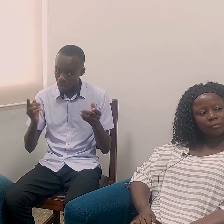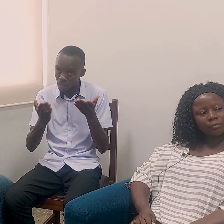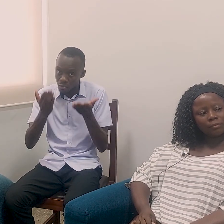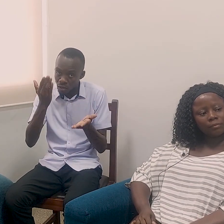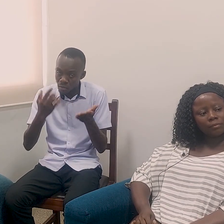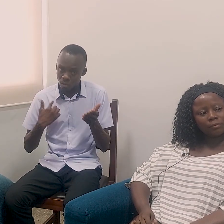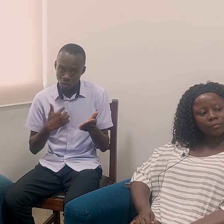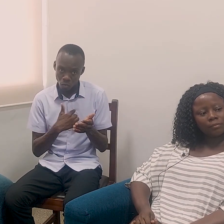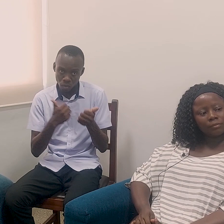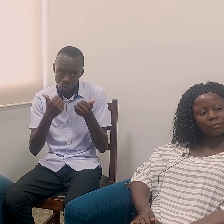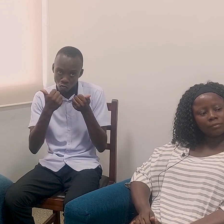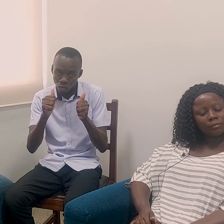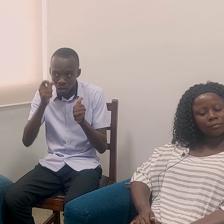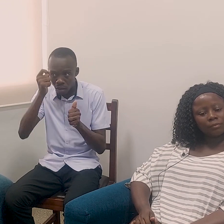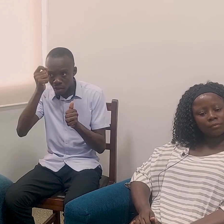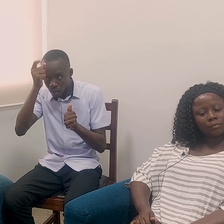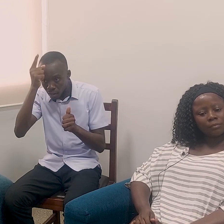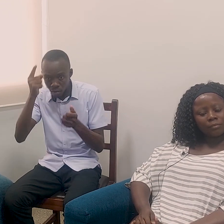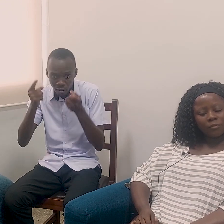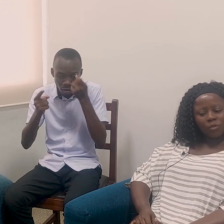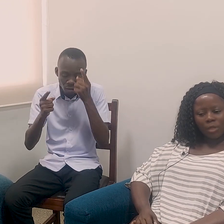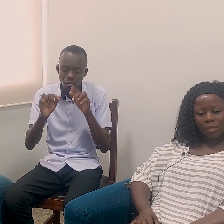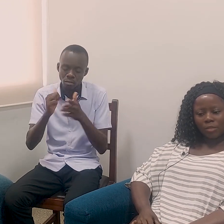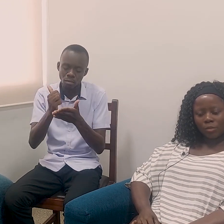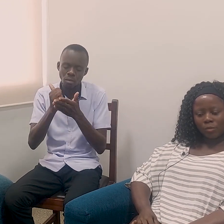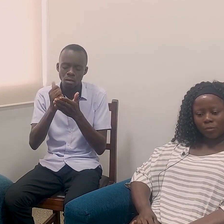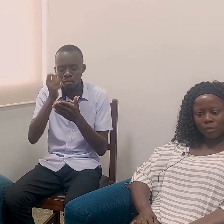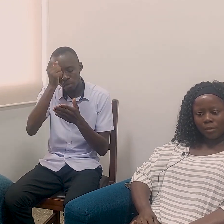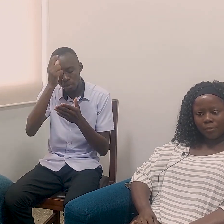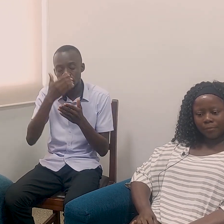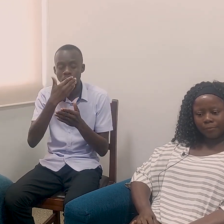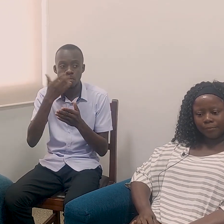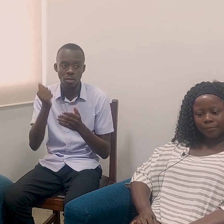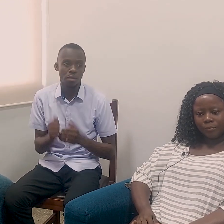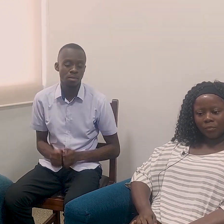then, we can carry on from there. Okay, so